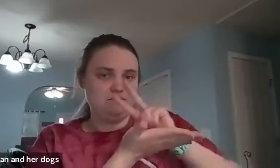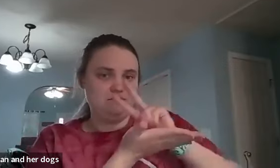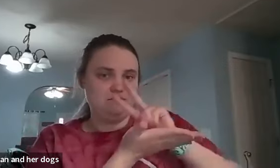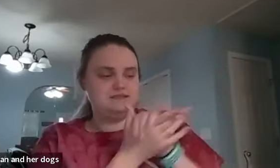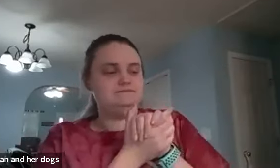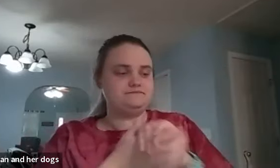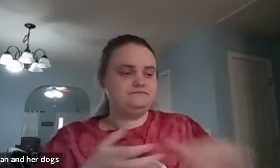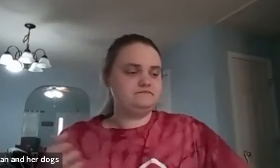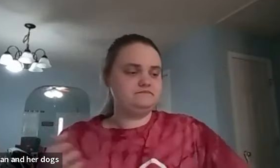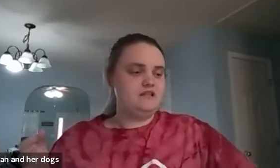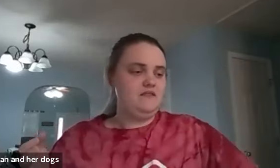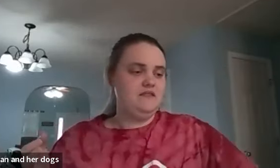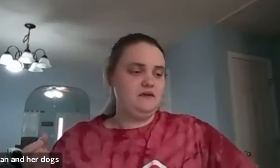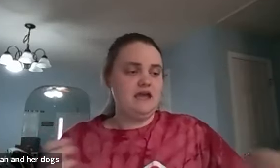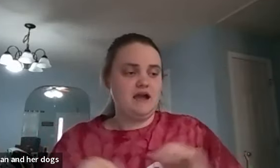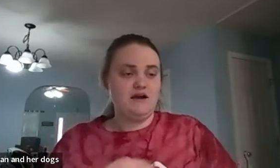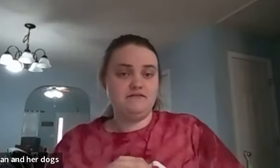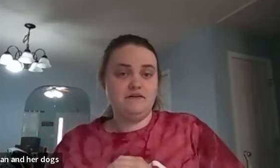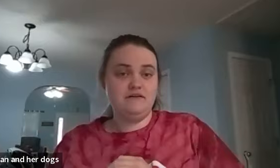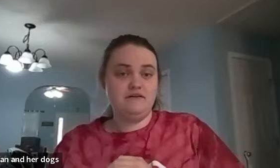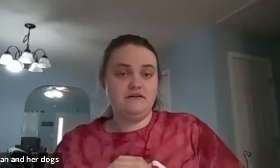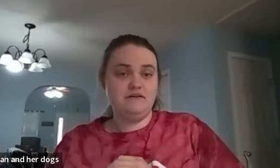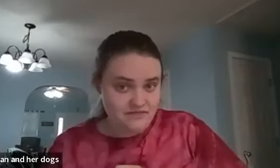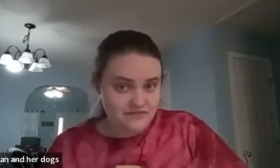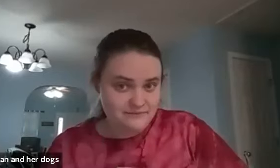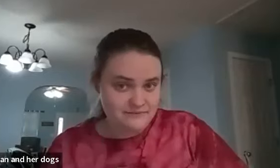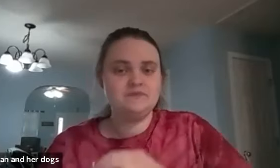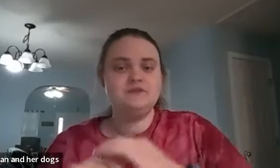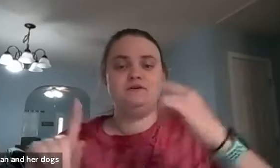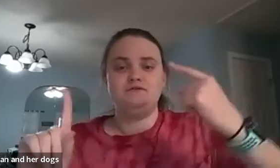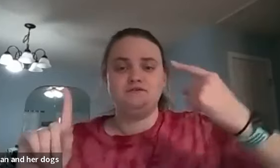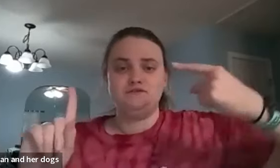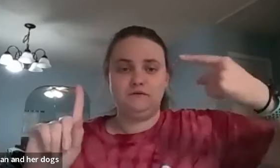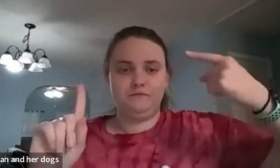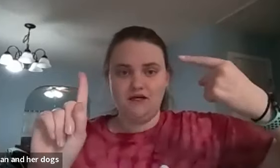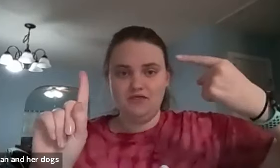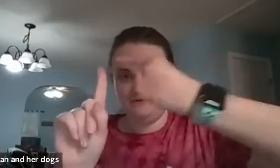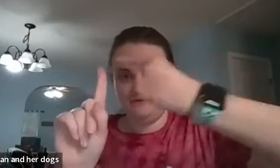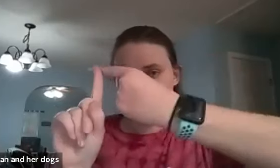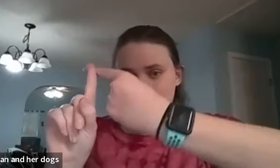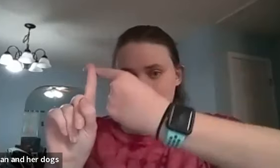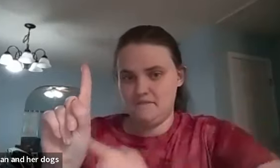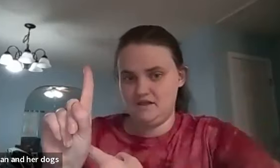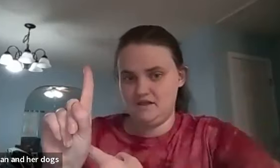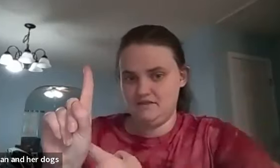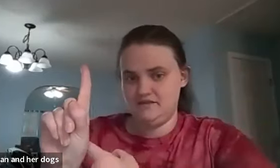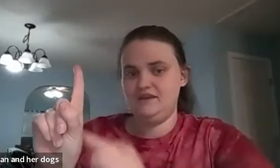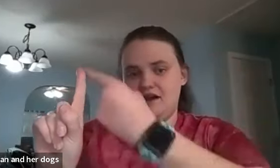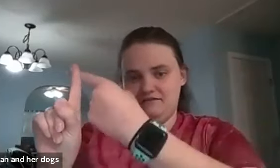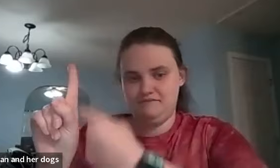2 weeks. And then we have month. So month, month. Yeah,